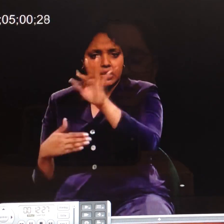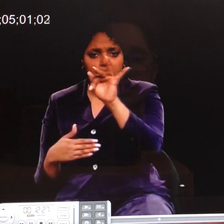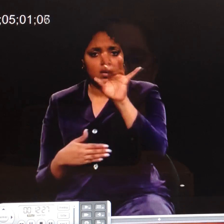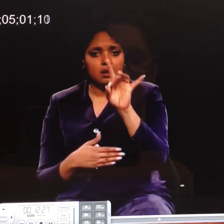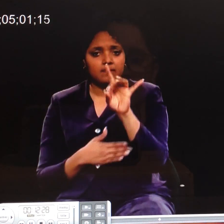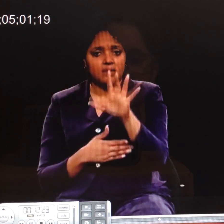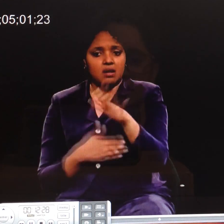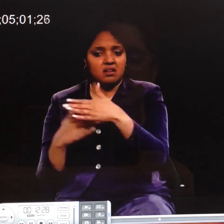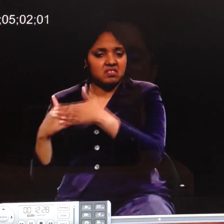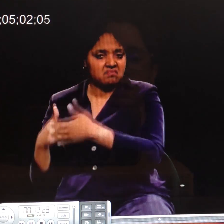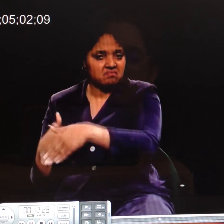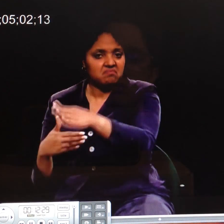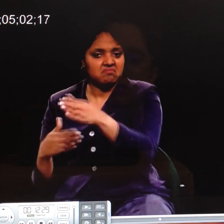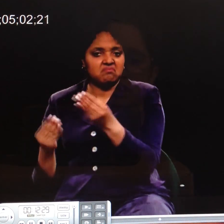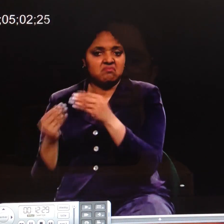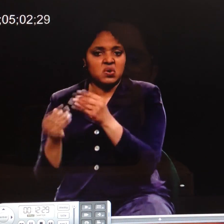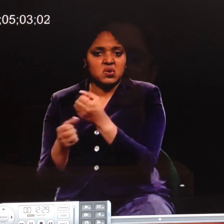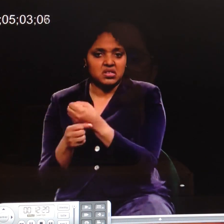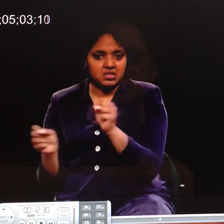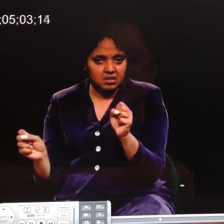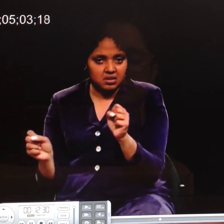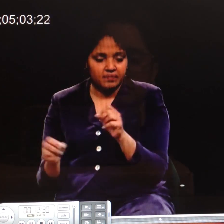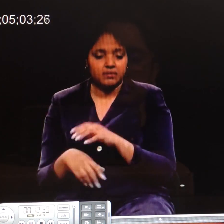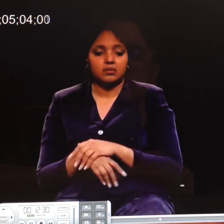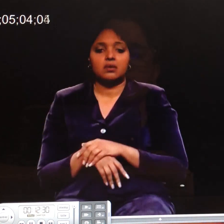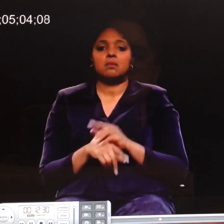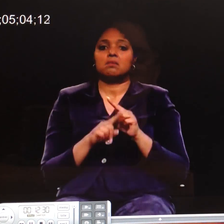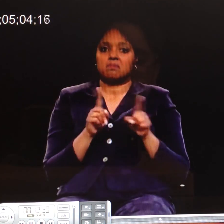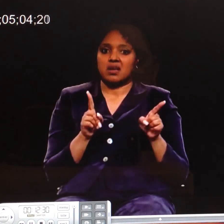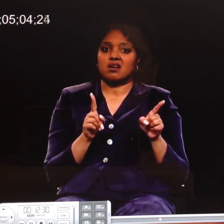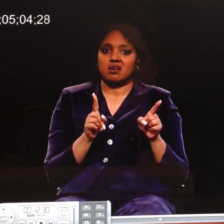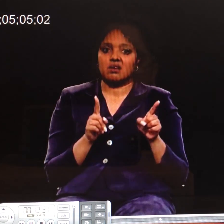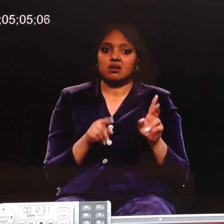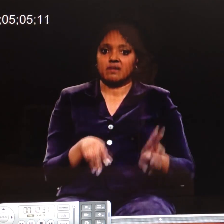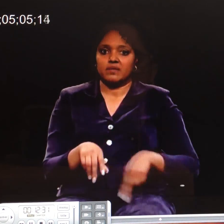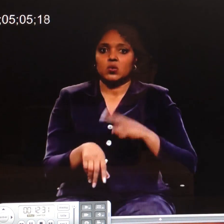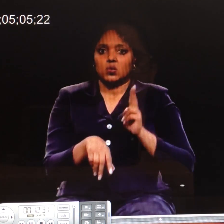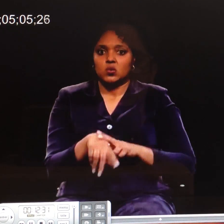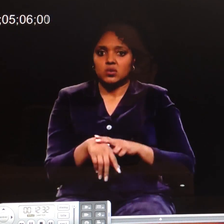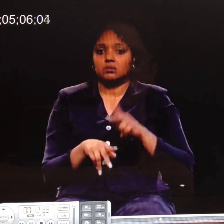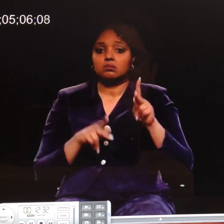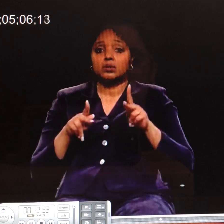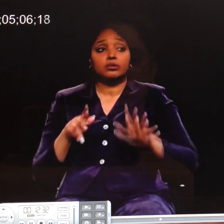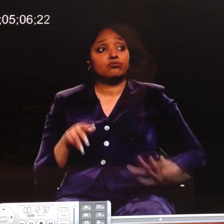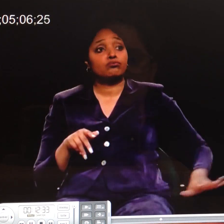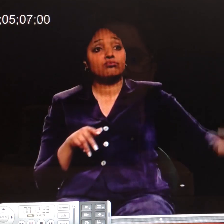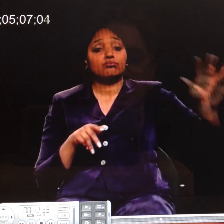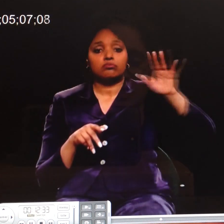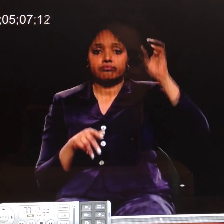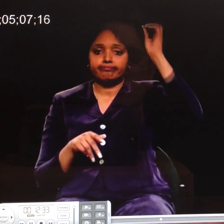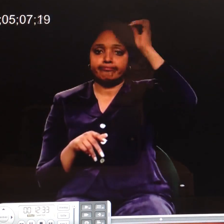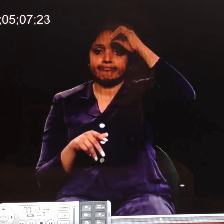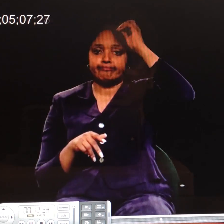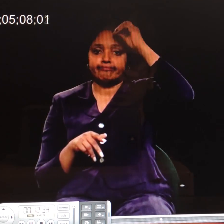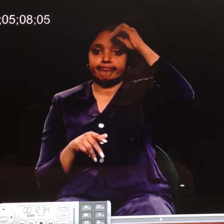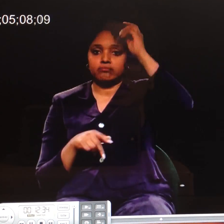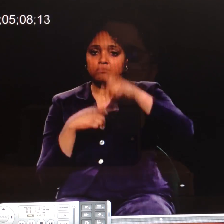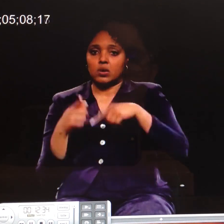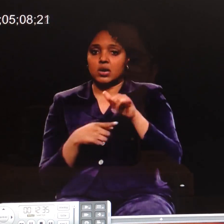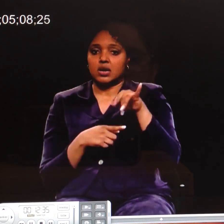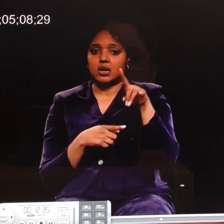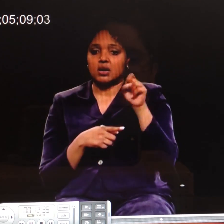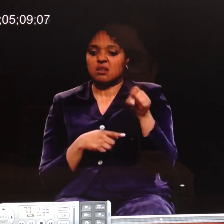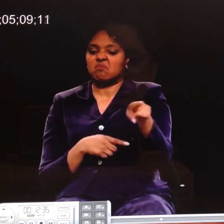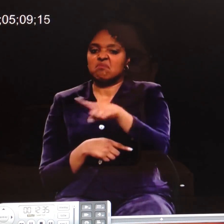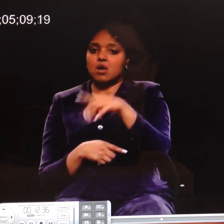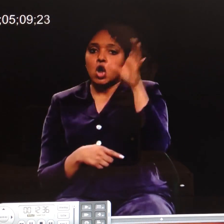contracted AIDS, that had AIDS, and were able to toss that out. So from there on, the Red Cross from 1981 up until now